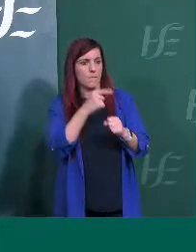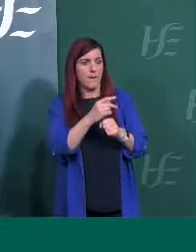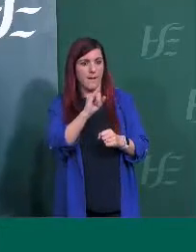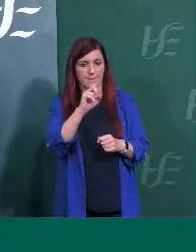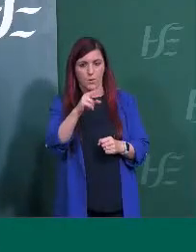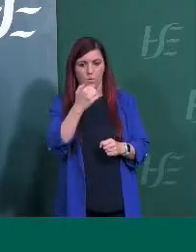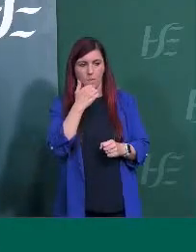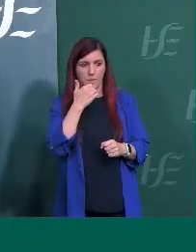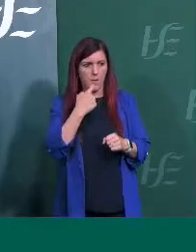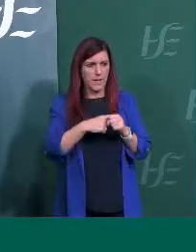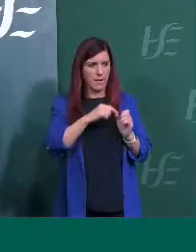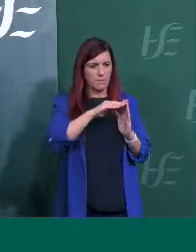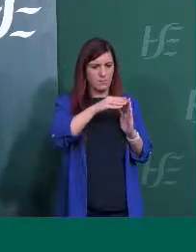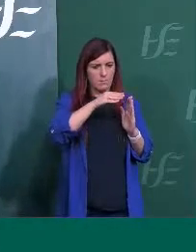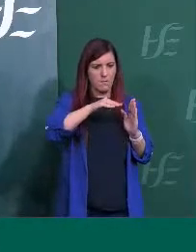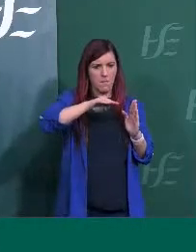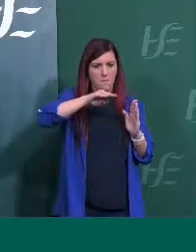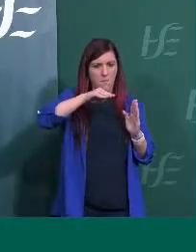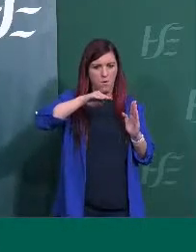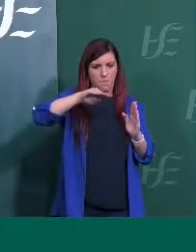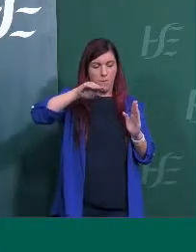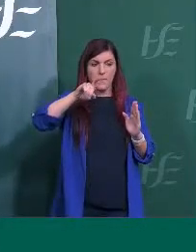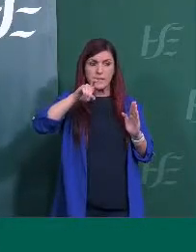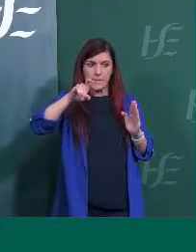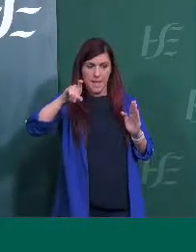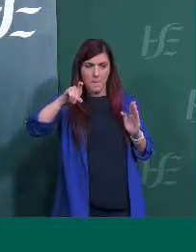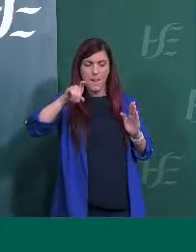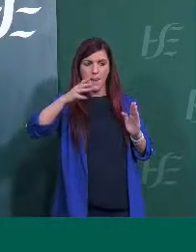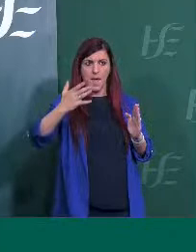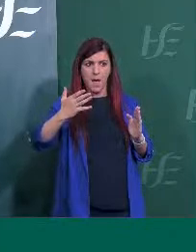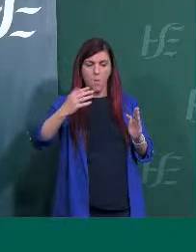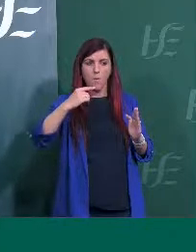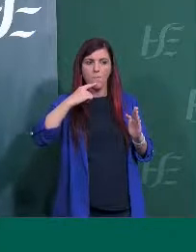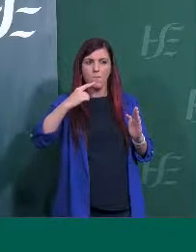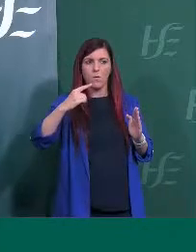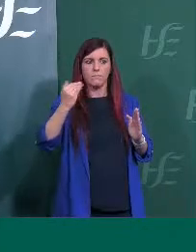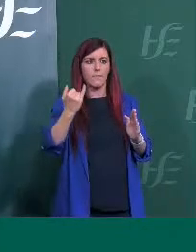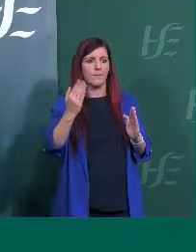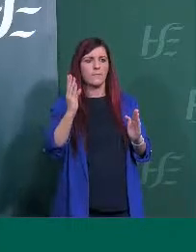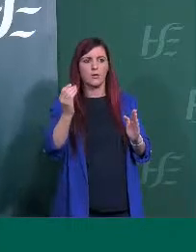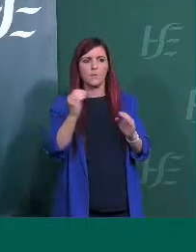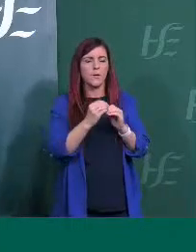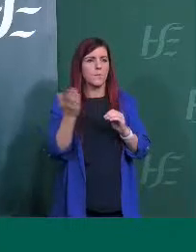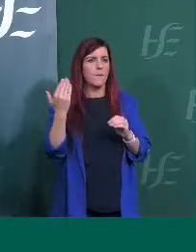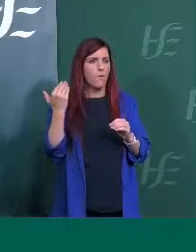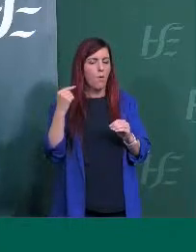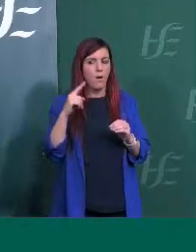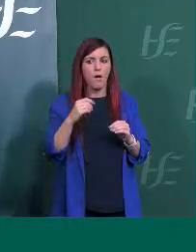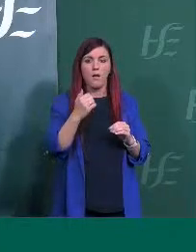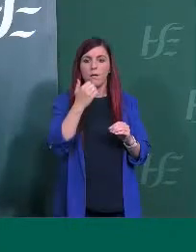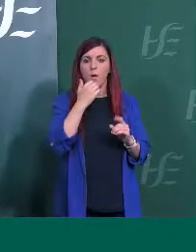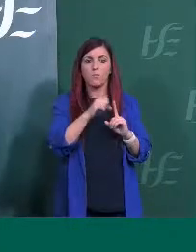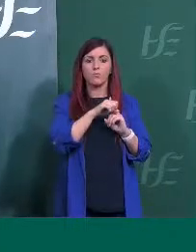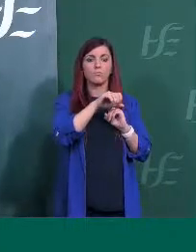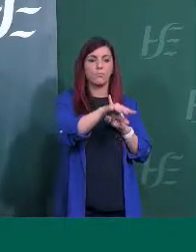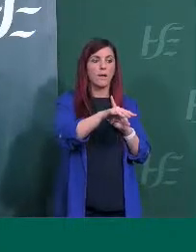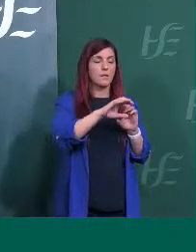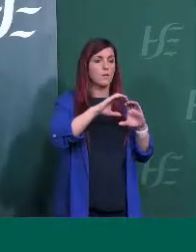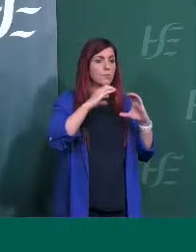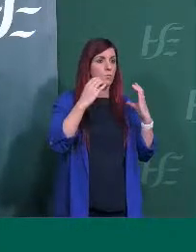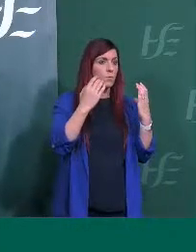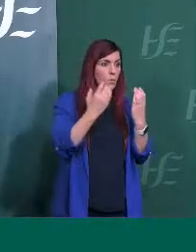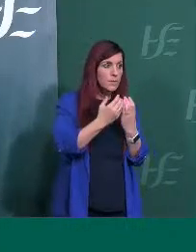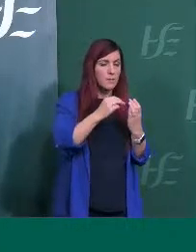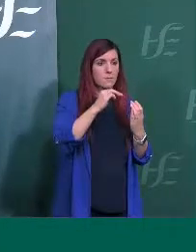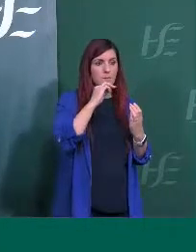up and stabilising, but again at a time, as has been mentioned before by Paul and others here, at a time when we're delivering